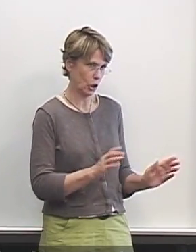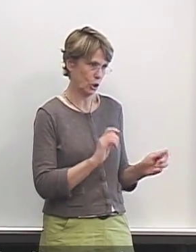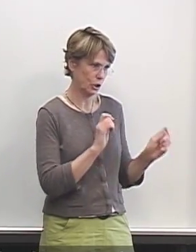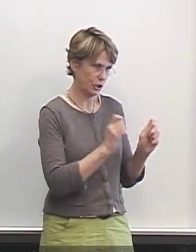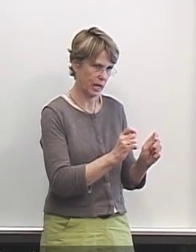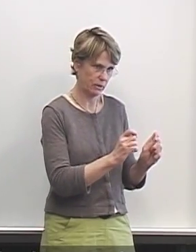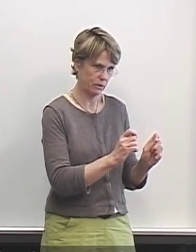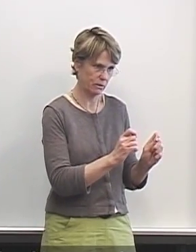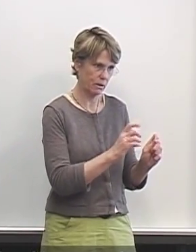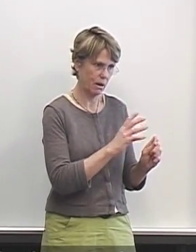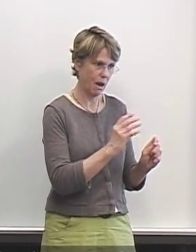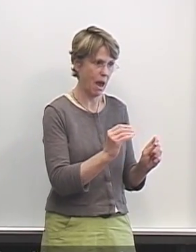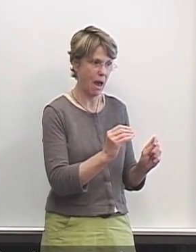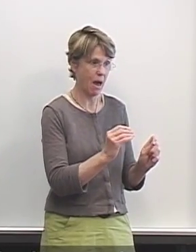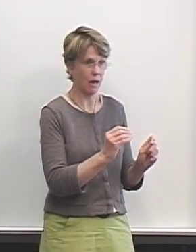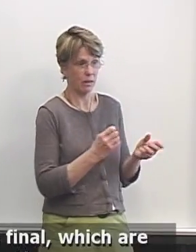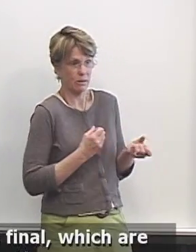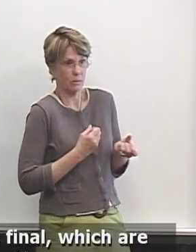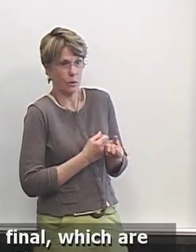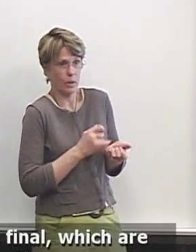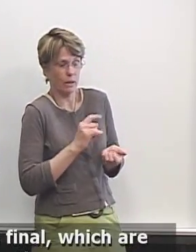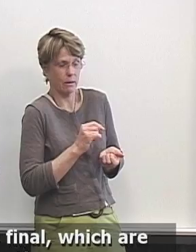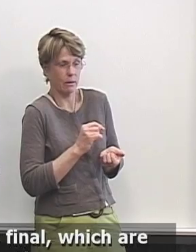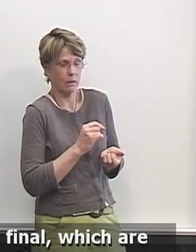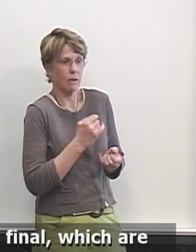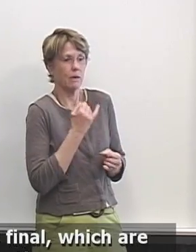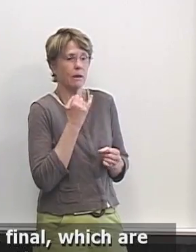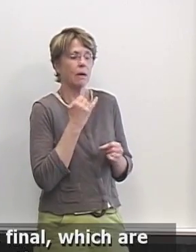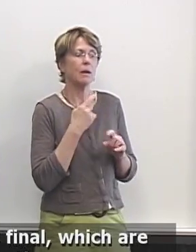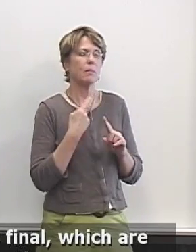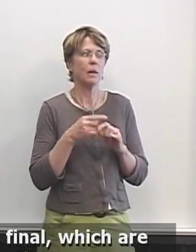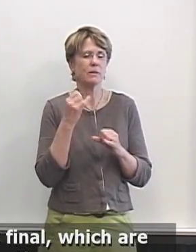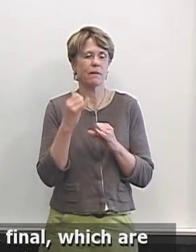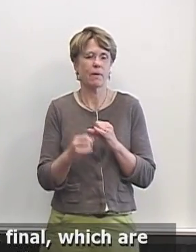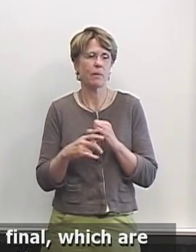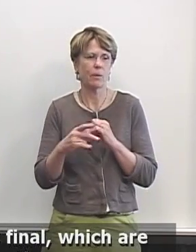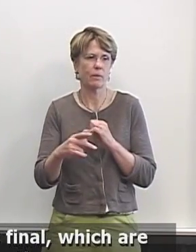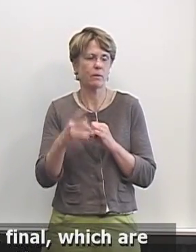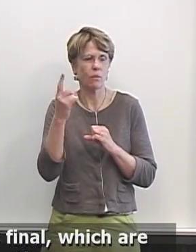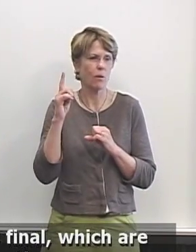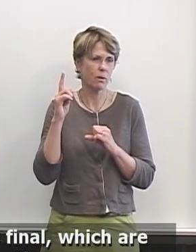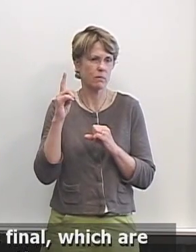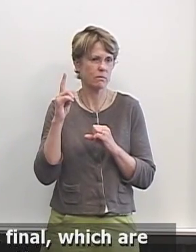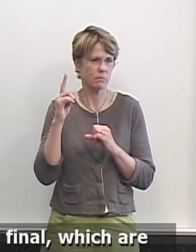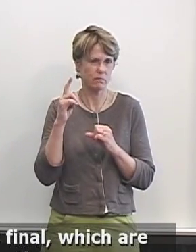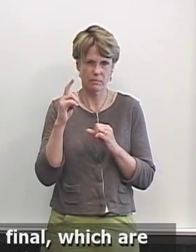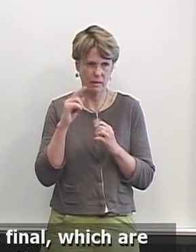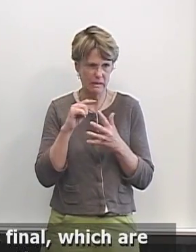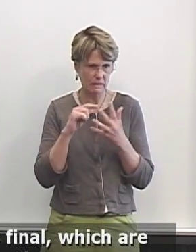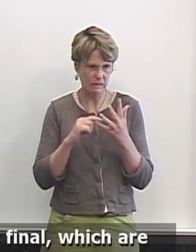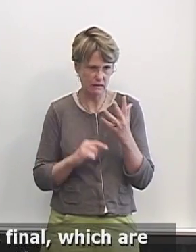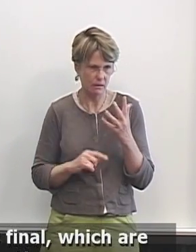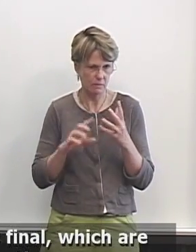it as coach. And there are final, which are used for summative purposes.